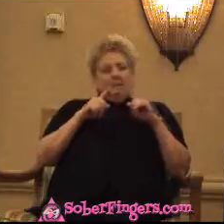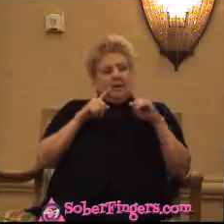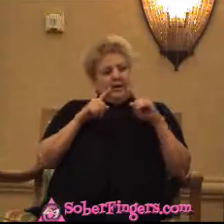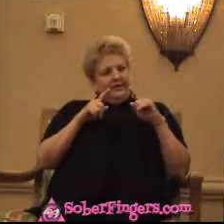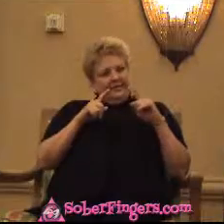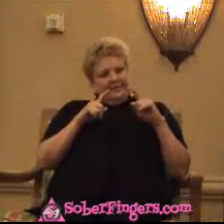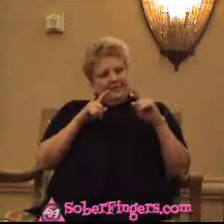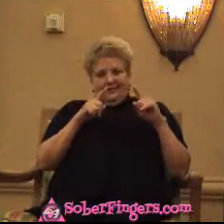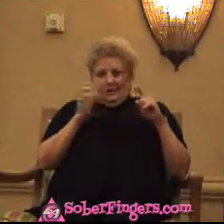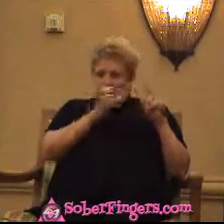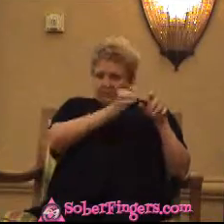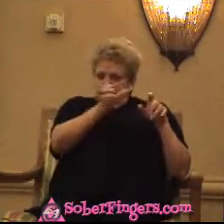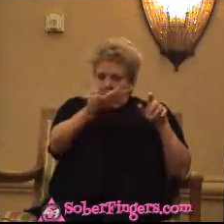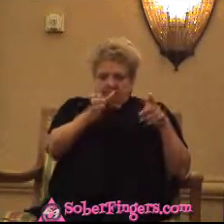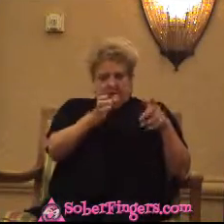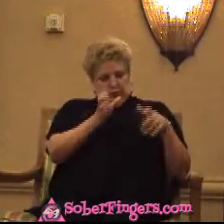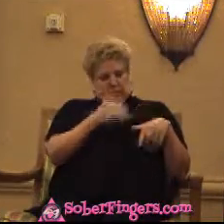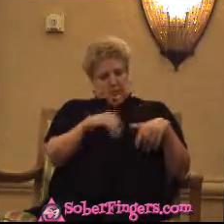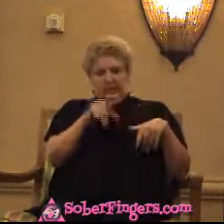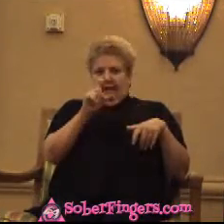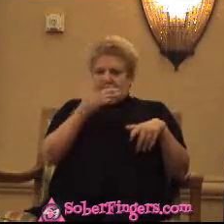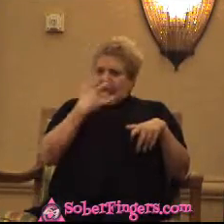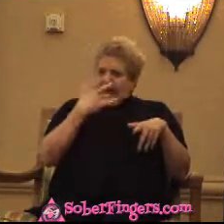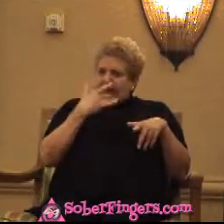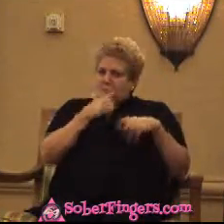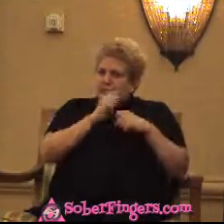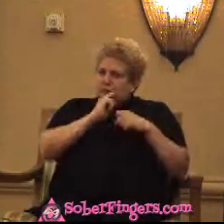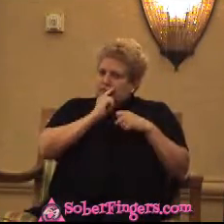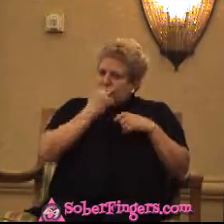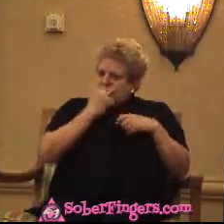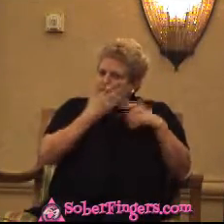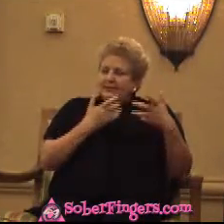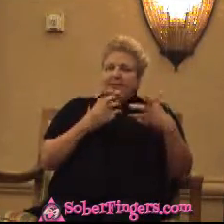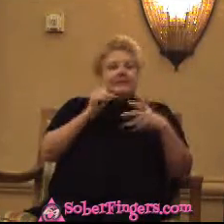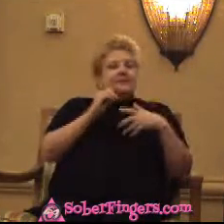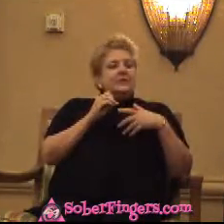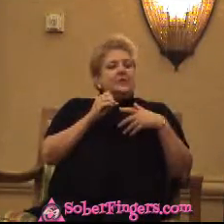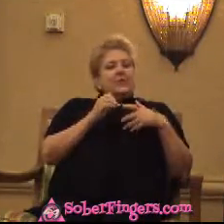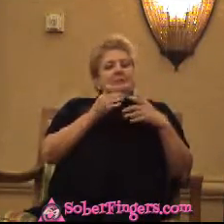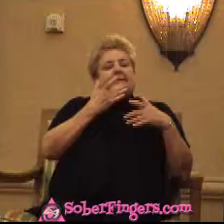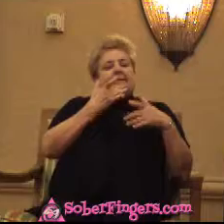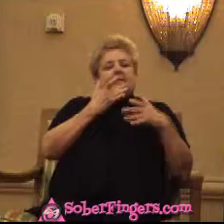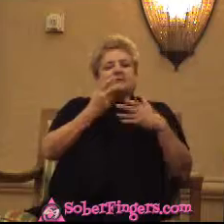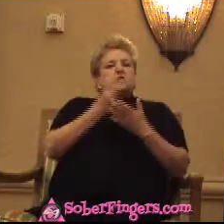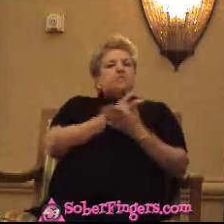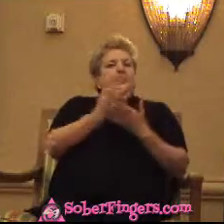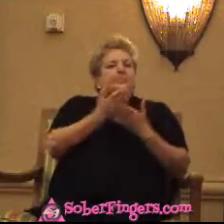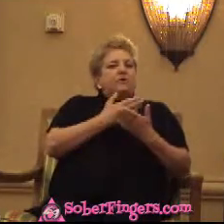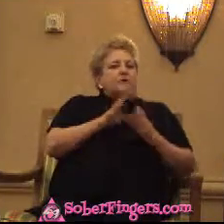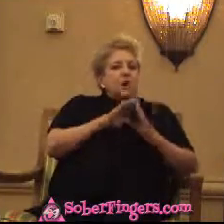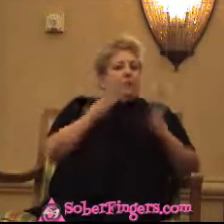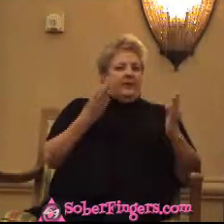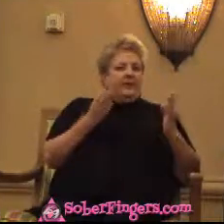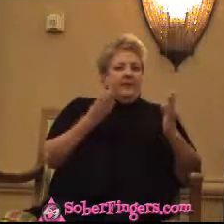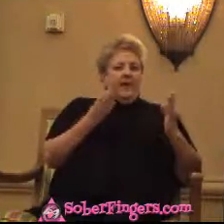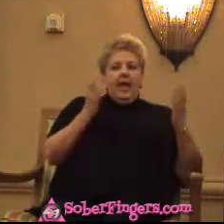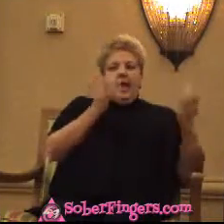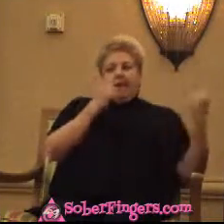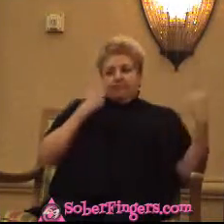sample it. So I sampled this booze, and about 2 weeks before the place is open, I'm driving back to Sparks, and I get stopped